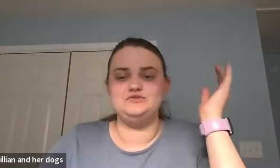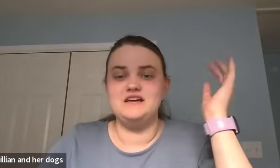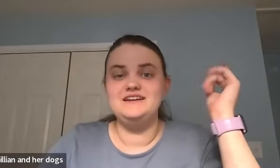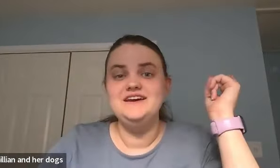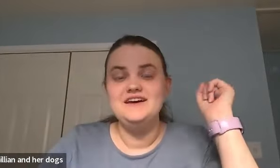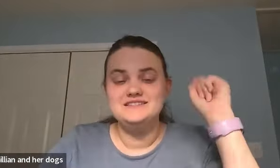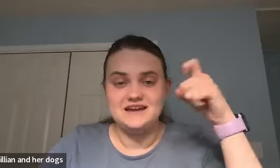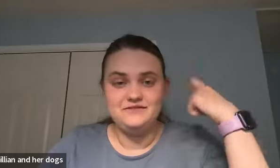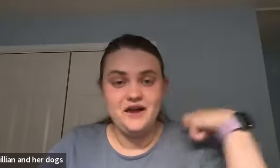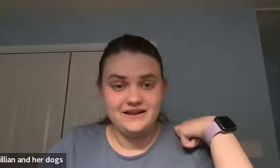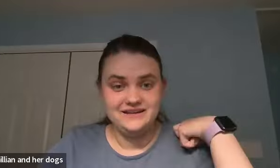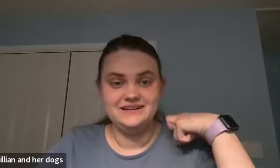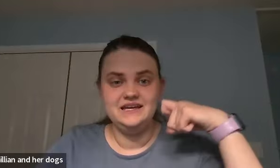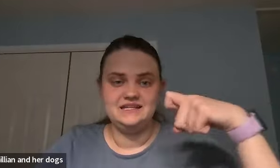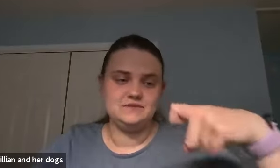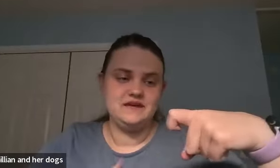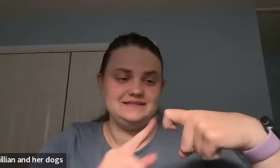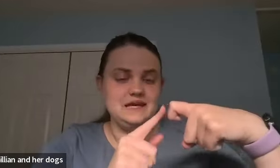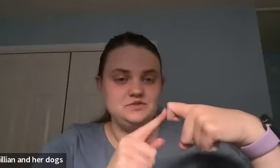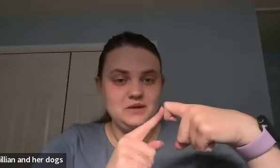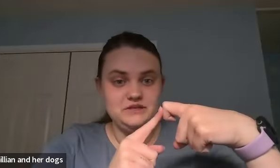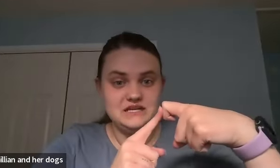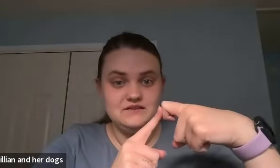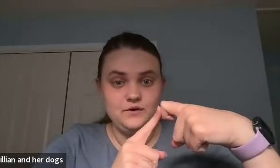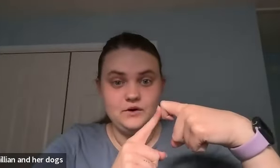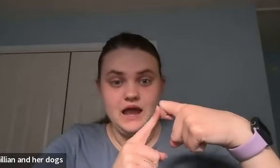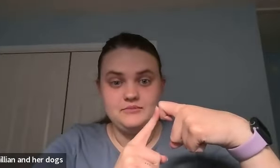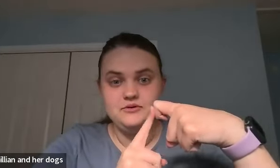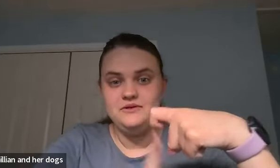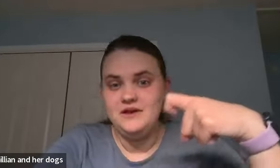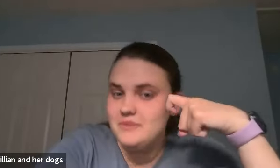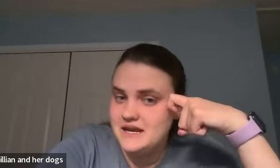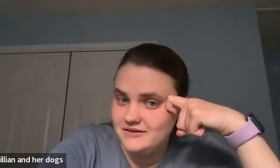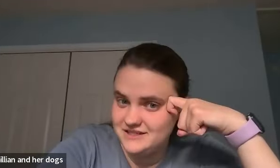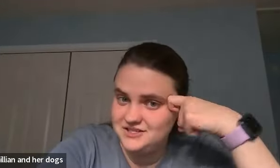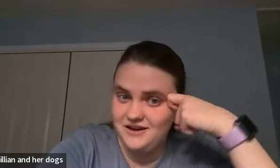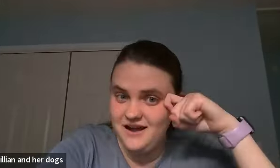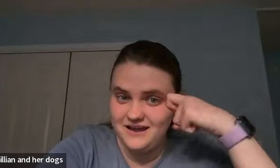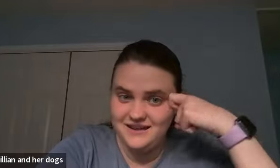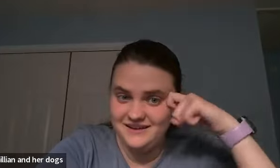sign. Sign for onion. It's going to be that same shape we did for apple, but now next to your eye.